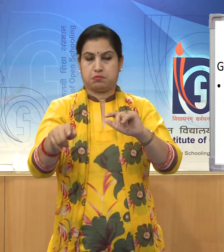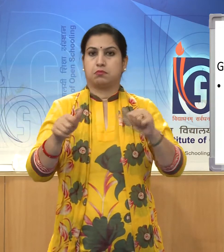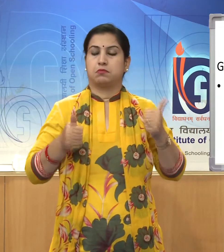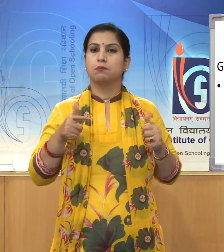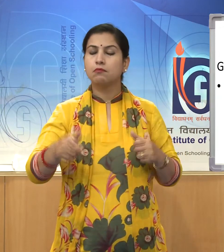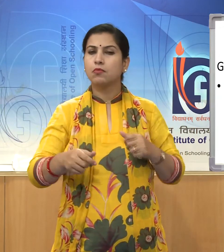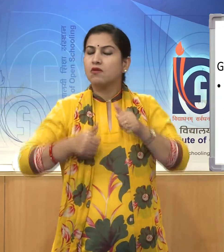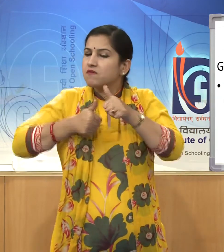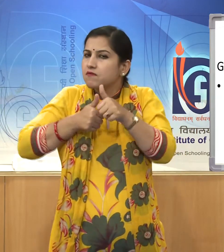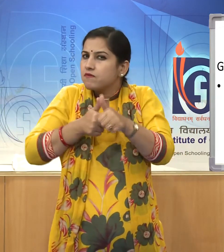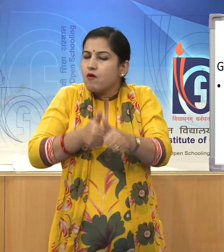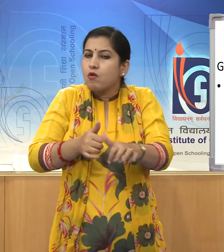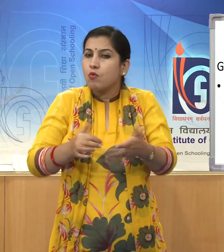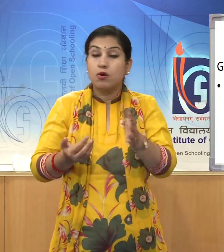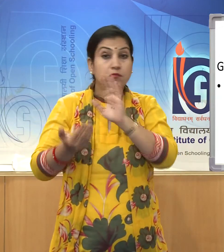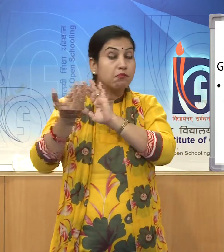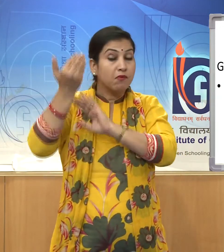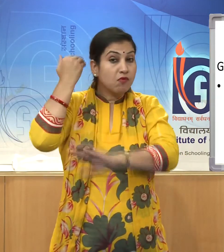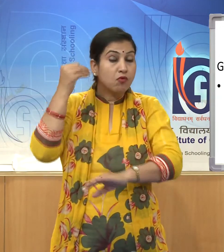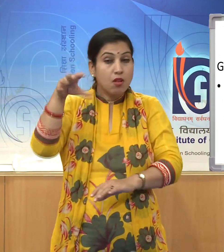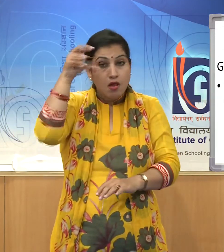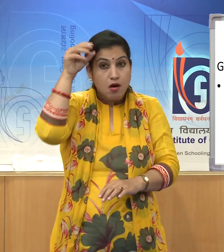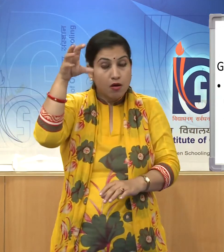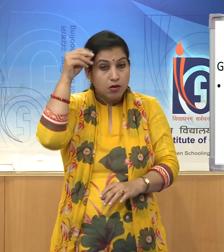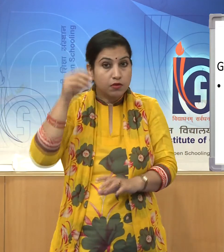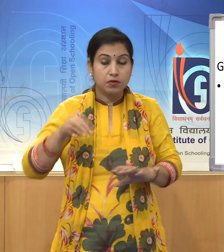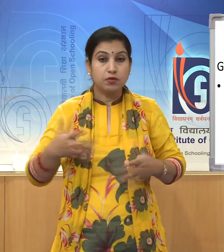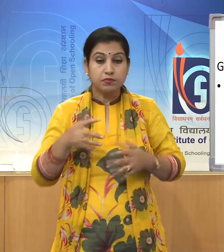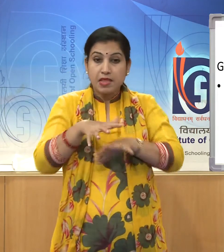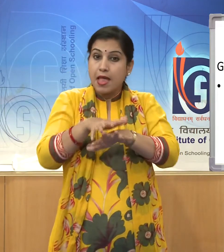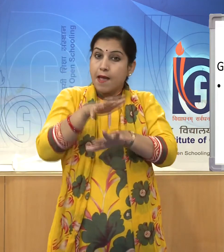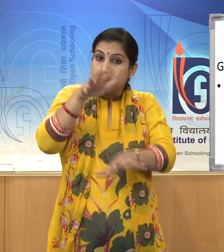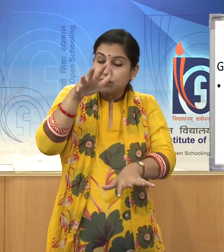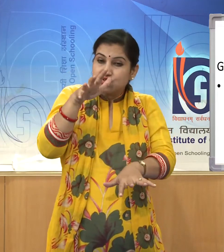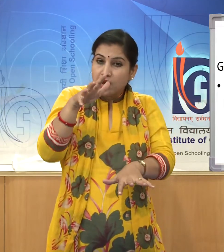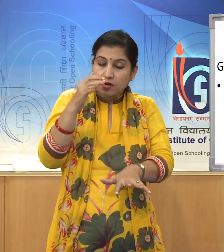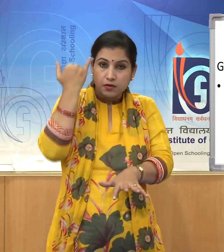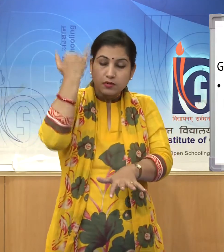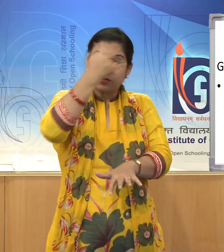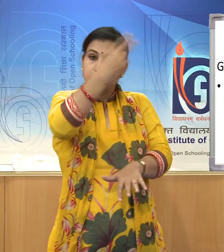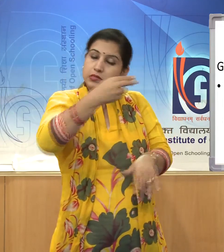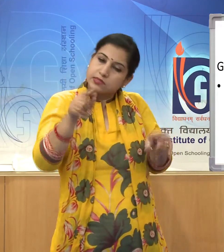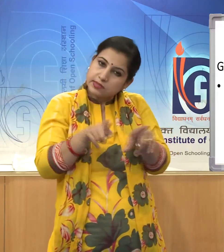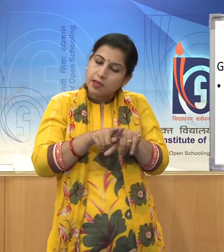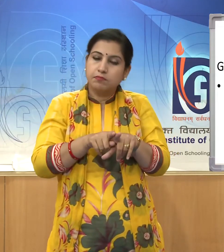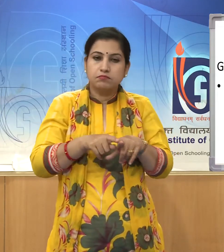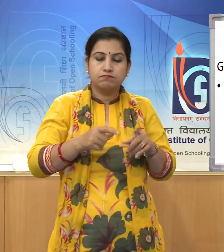Throughout his long career, Picasso followed the principles of abstract composition.